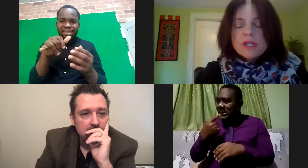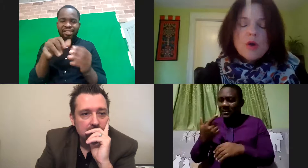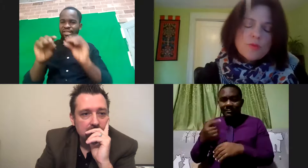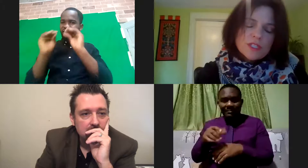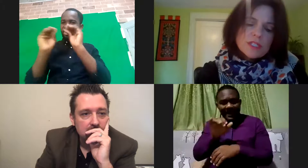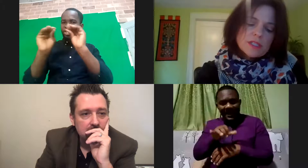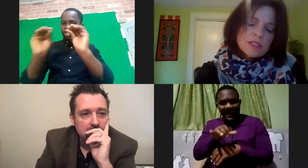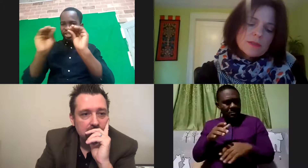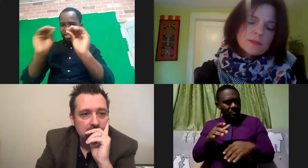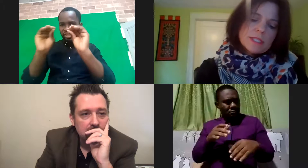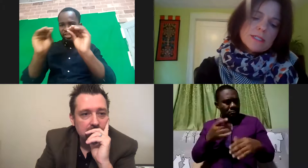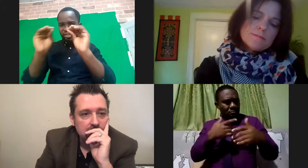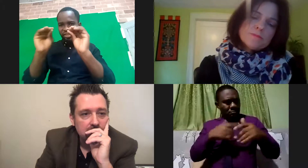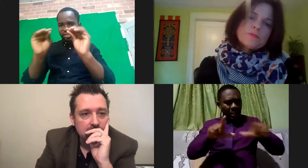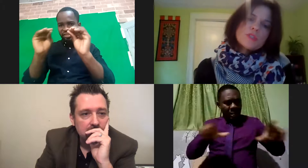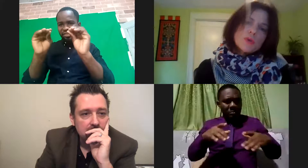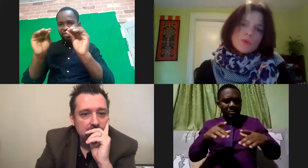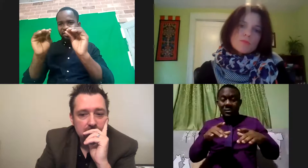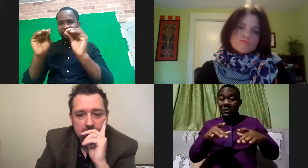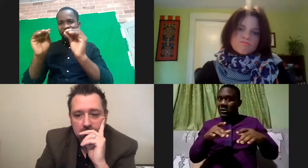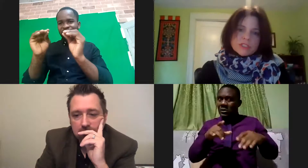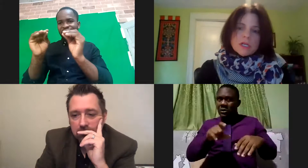teaching via home visits.